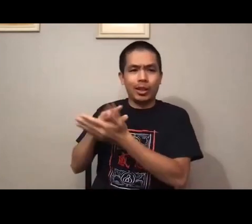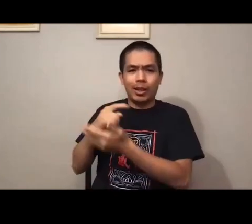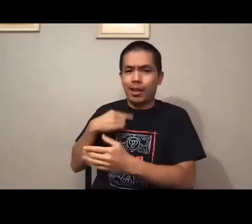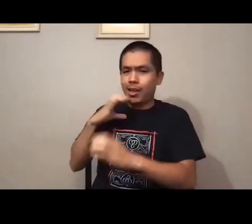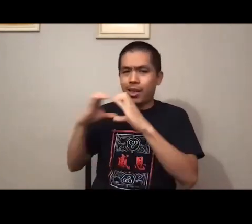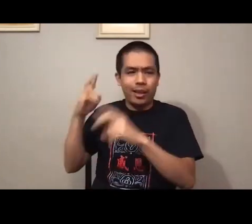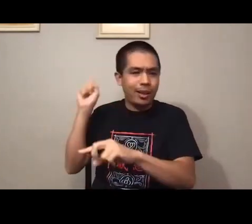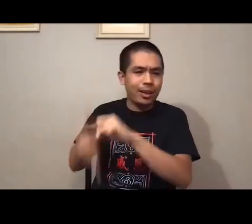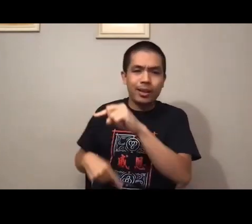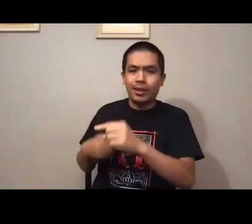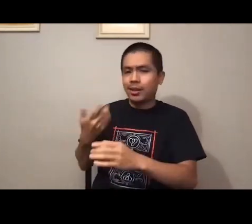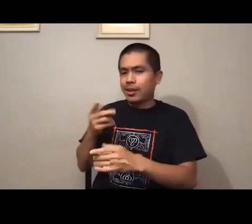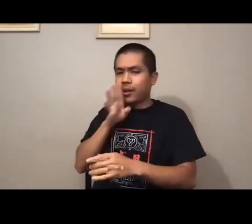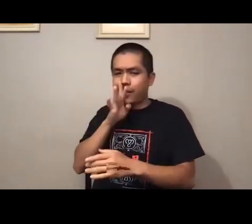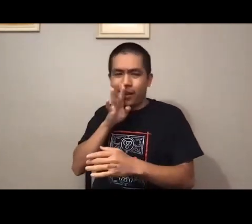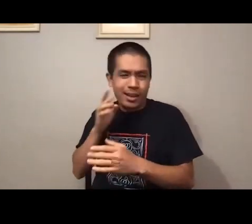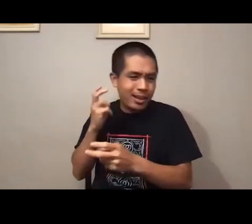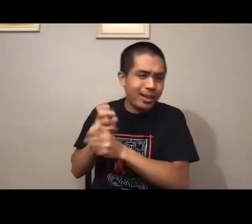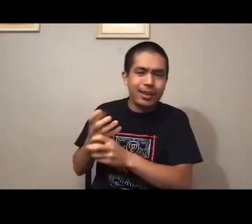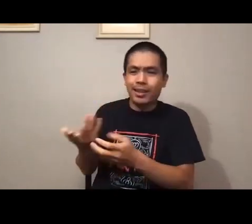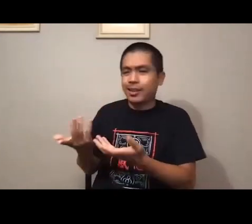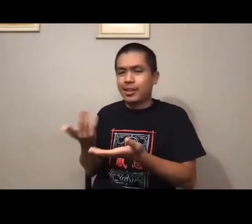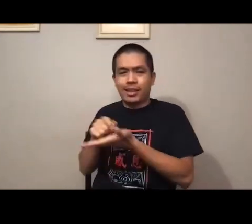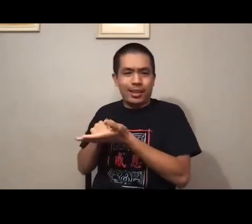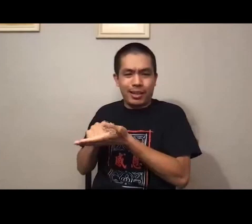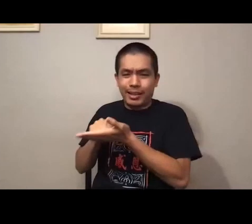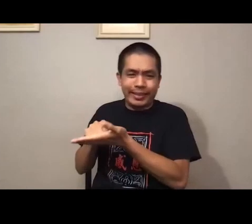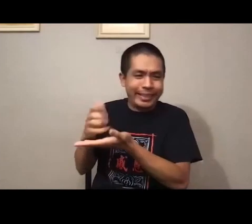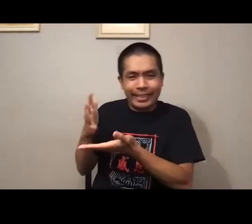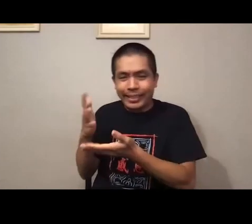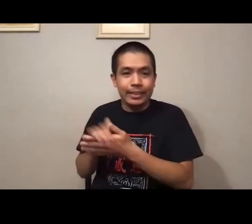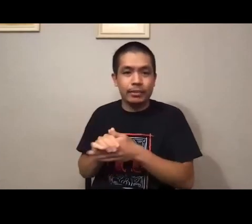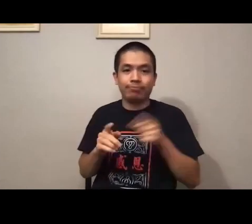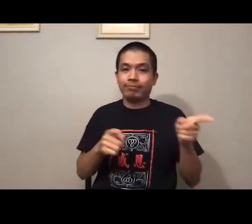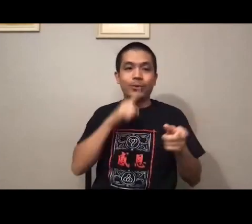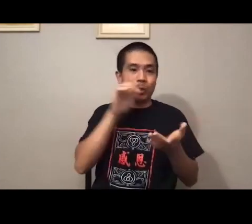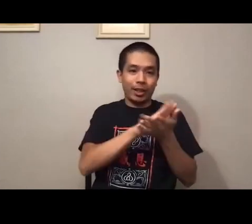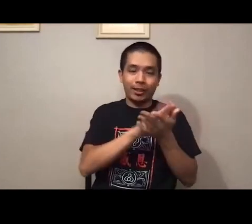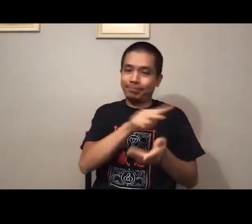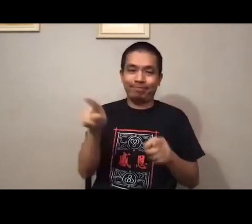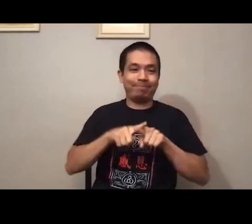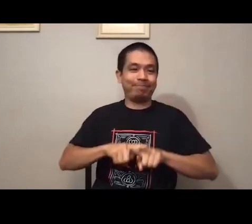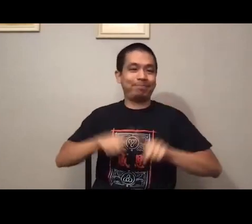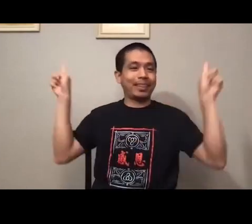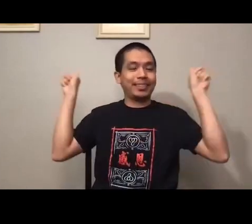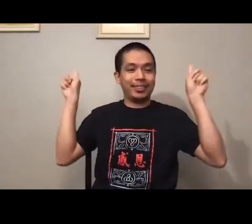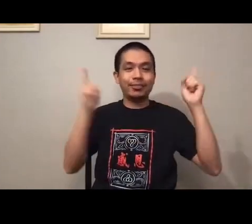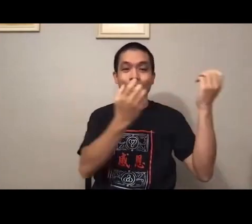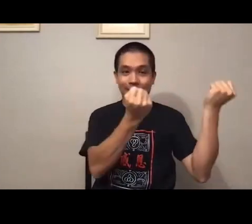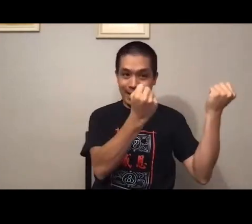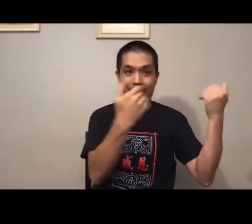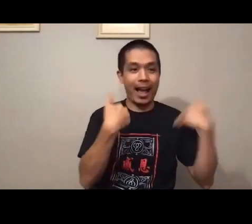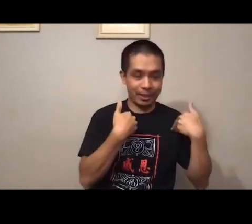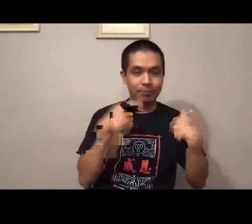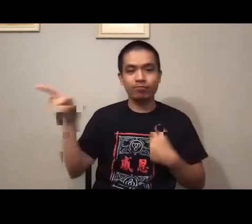school. And looking back now, going to a school where everybody was hearing and nobody